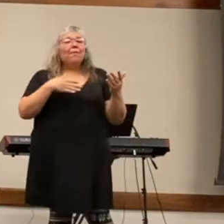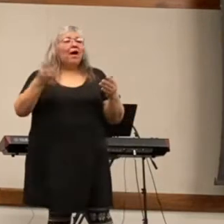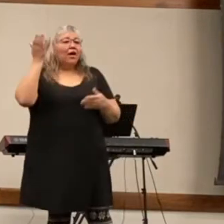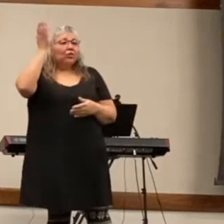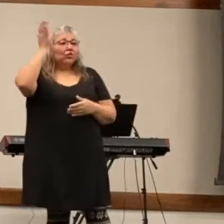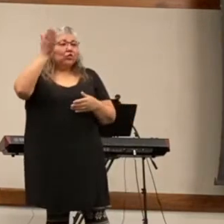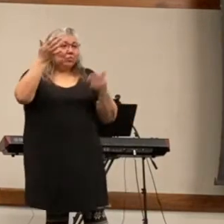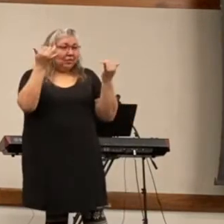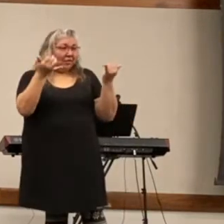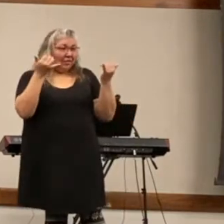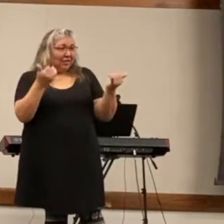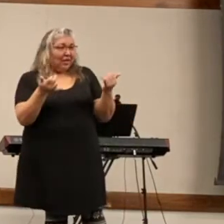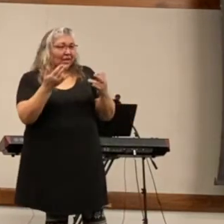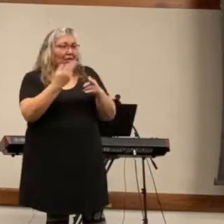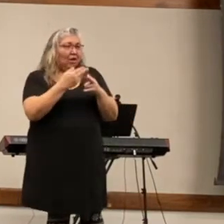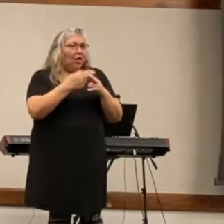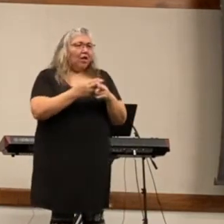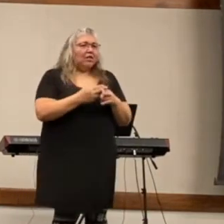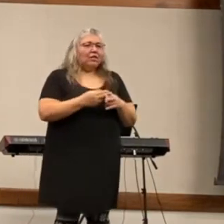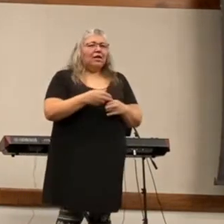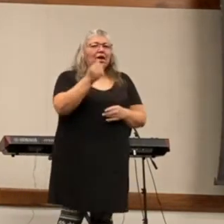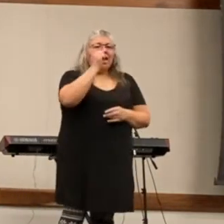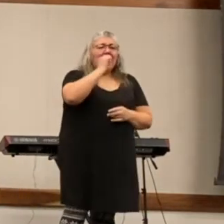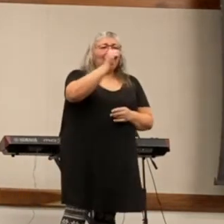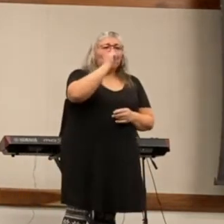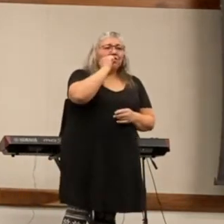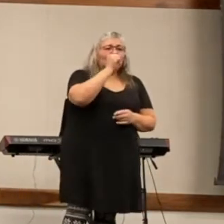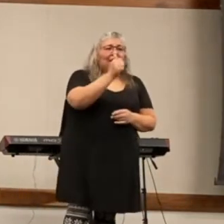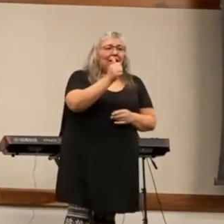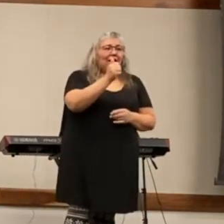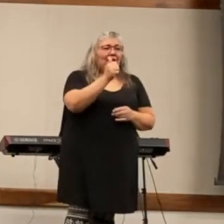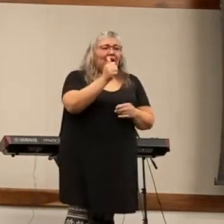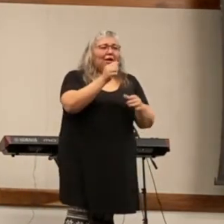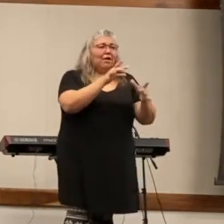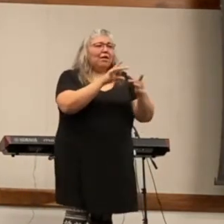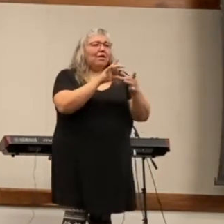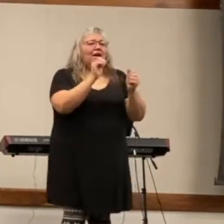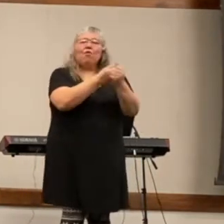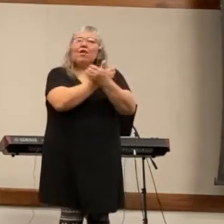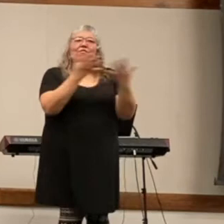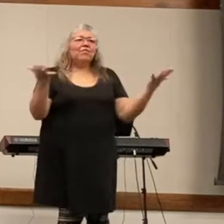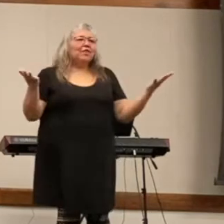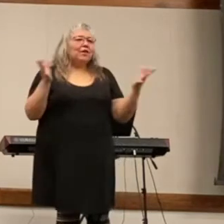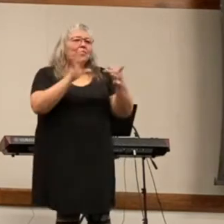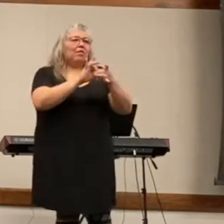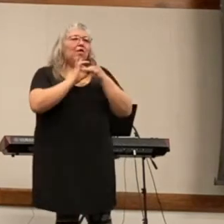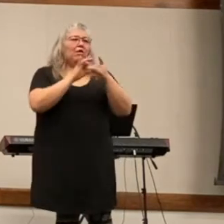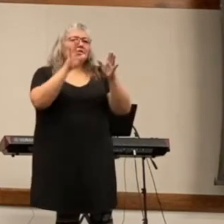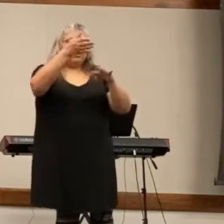My sermon title today is called Everything Belongs to God. Say everything belongs to God.